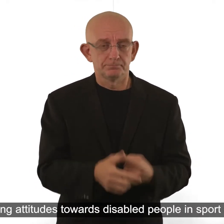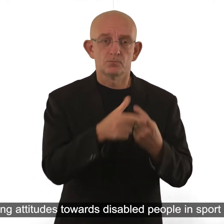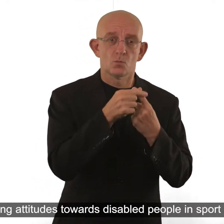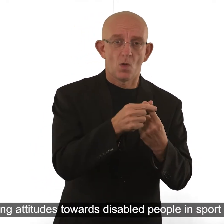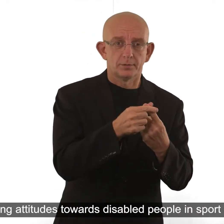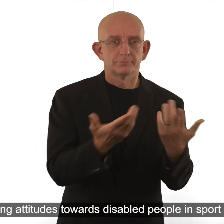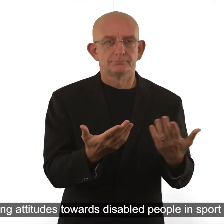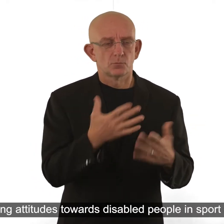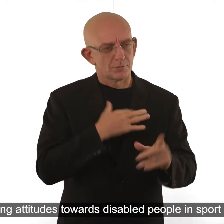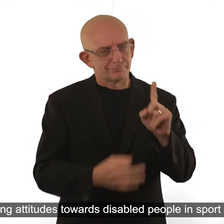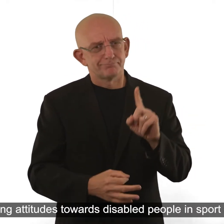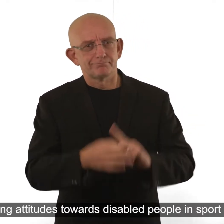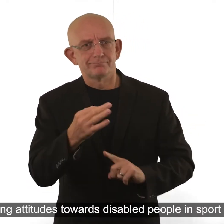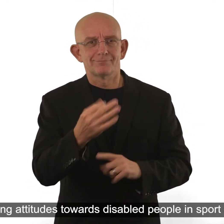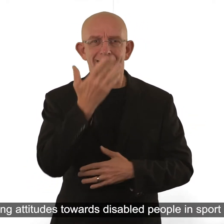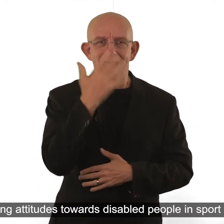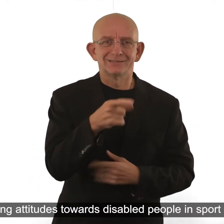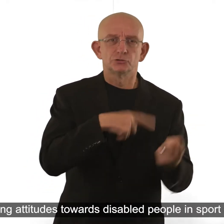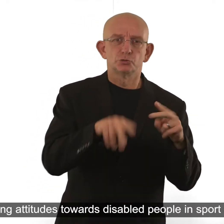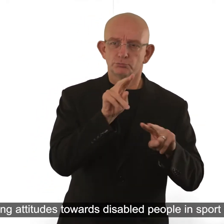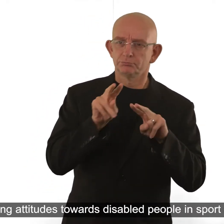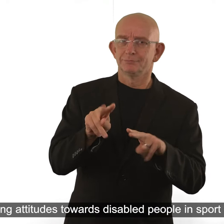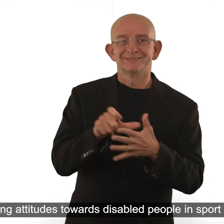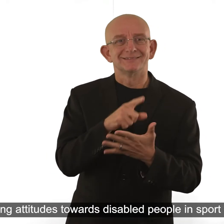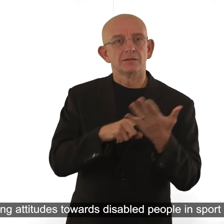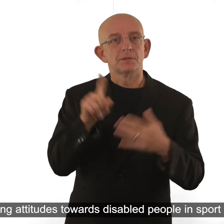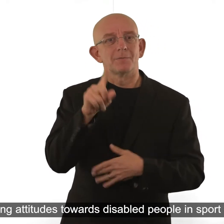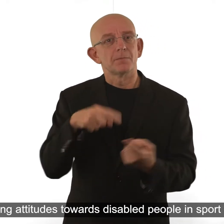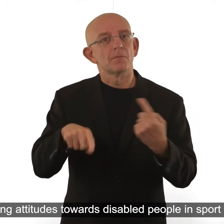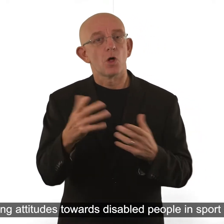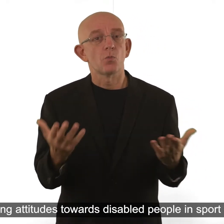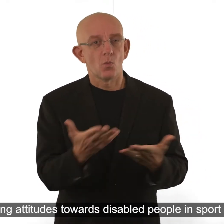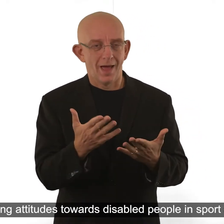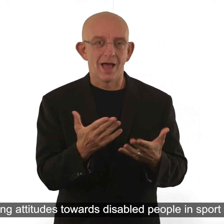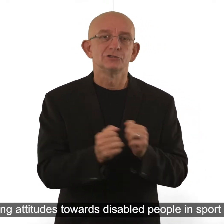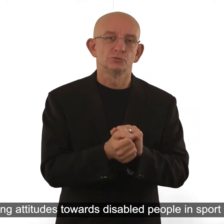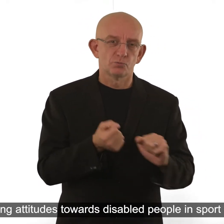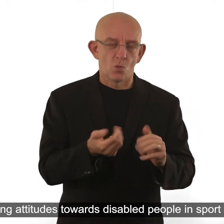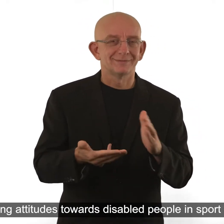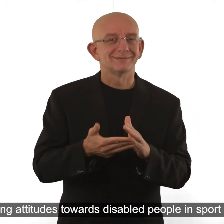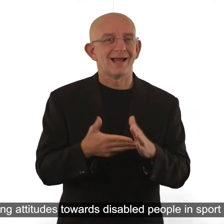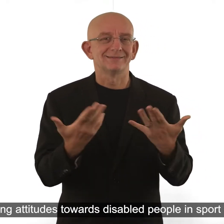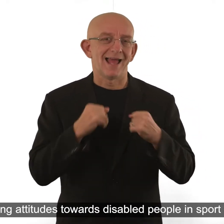1. Changing attitudes towards disabled people in sport and activity.